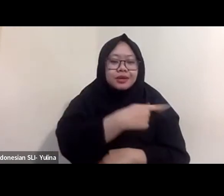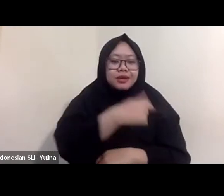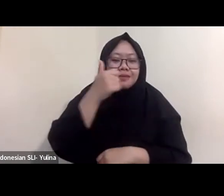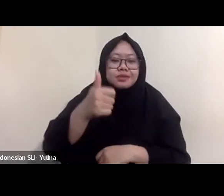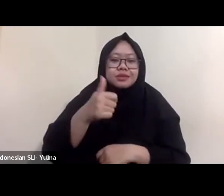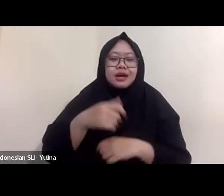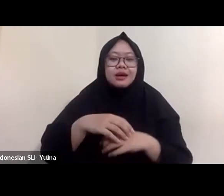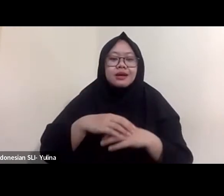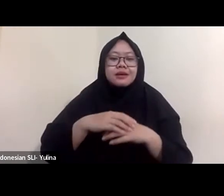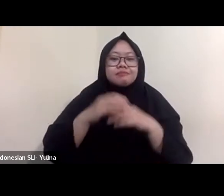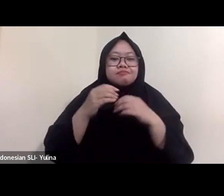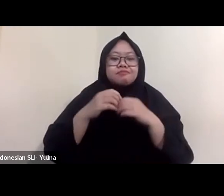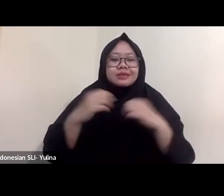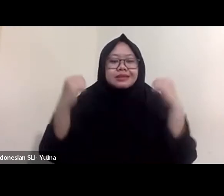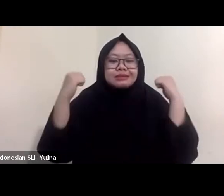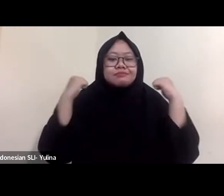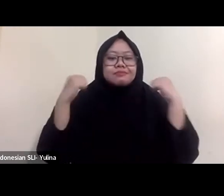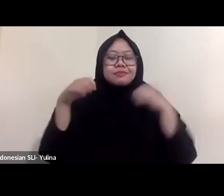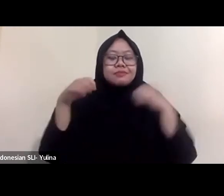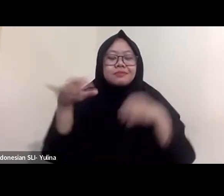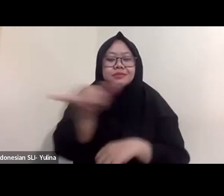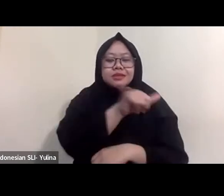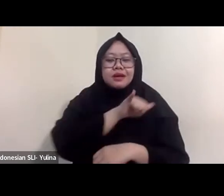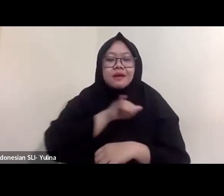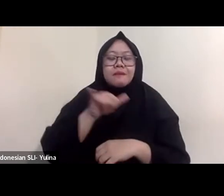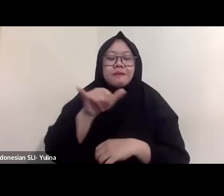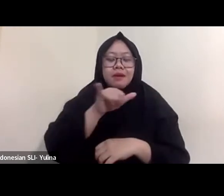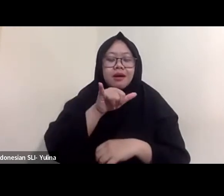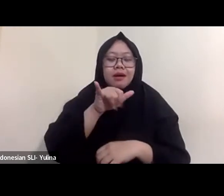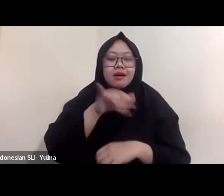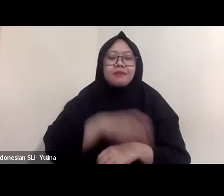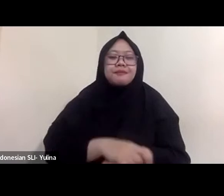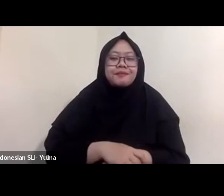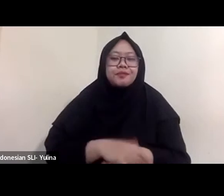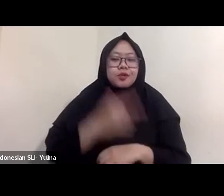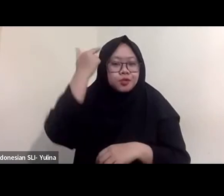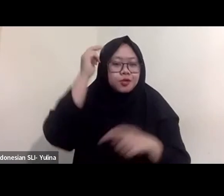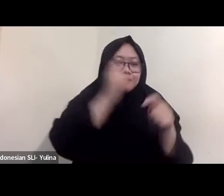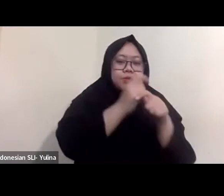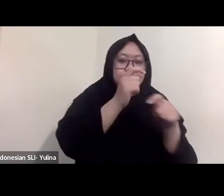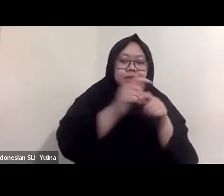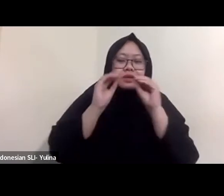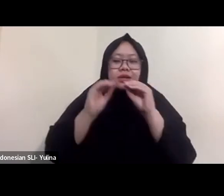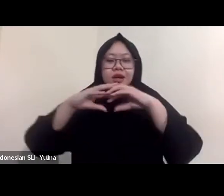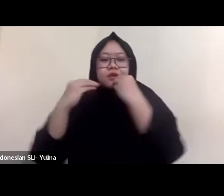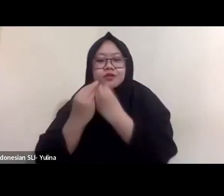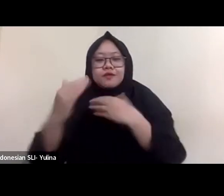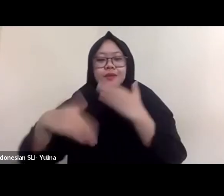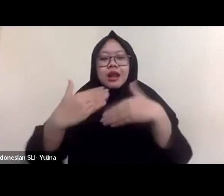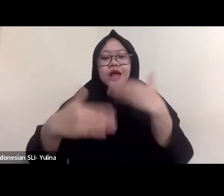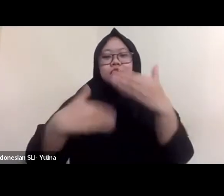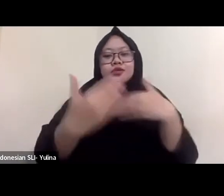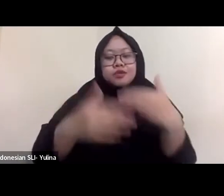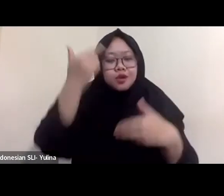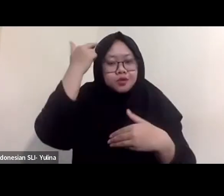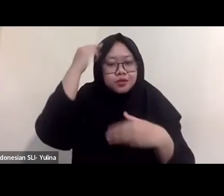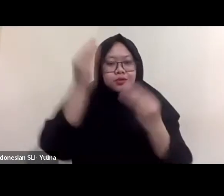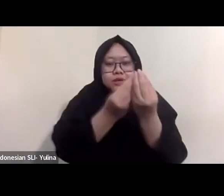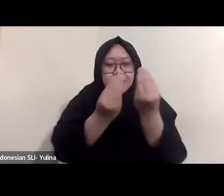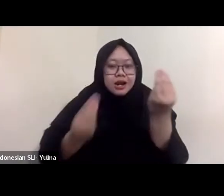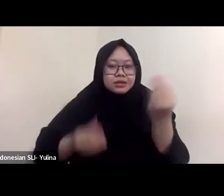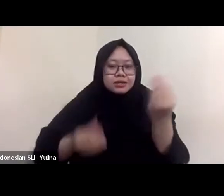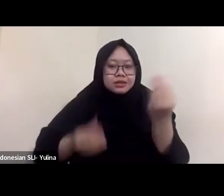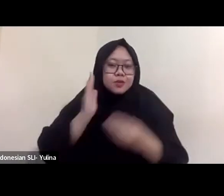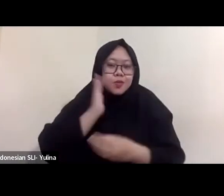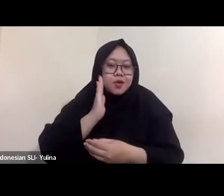equitable, sustainable, and inclusive education for all our children in the world. These agendas reaffirm our commitment